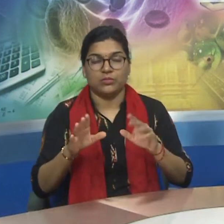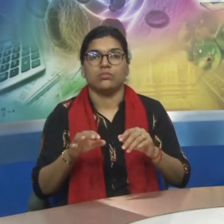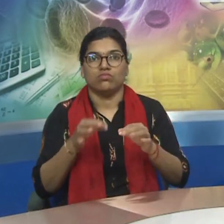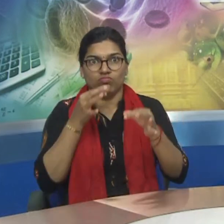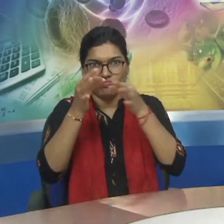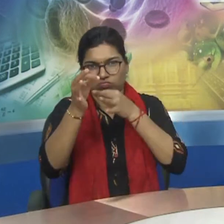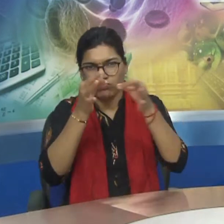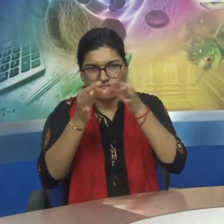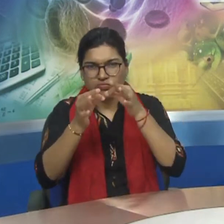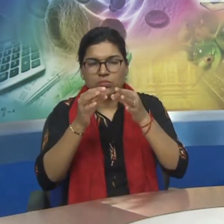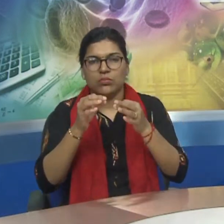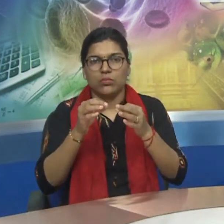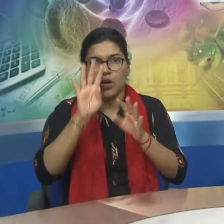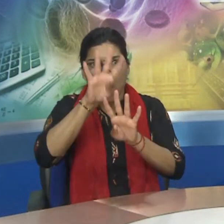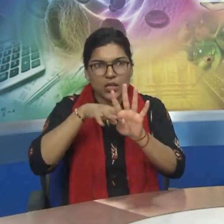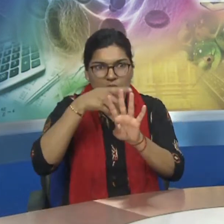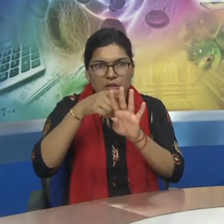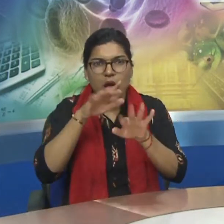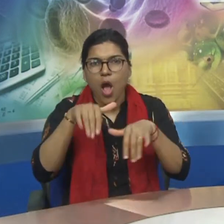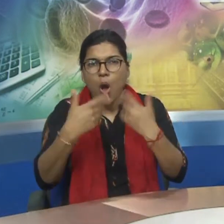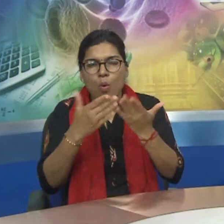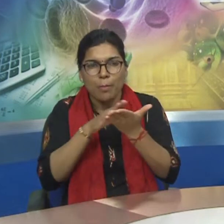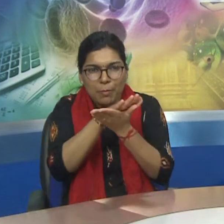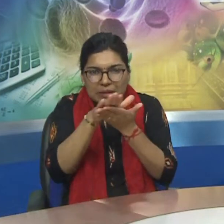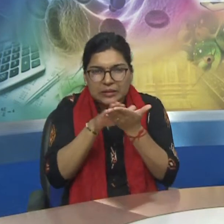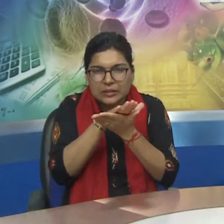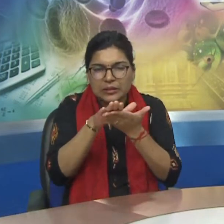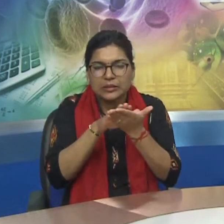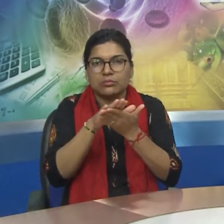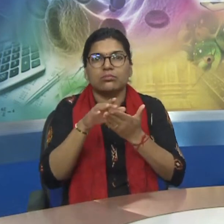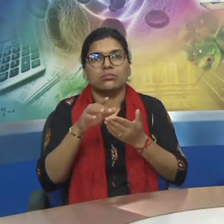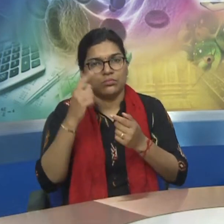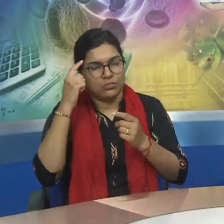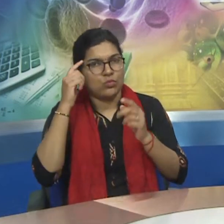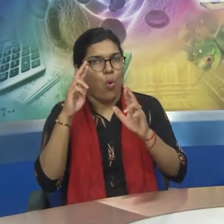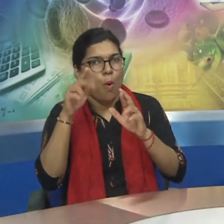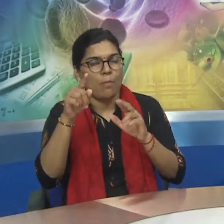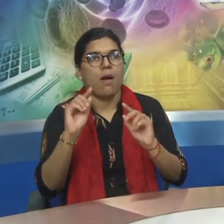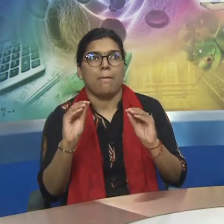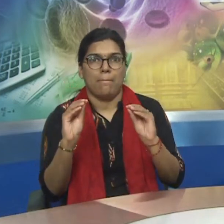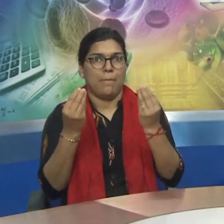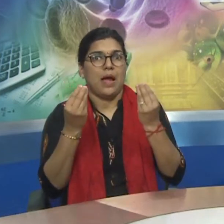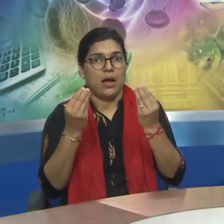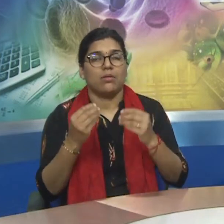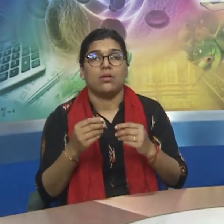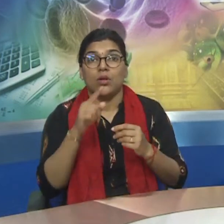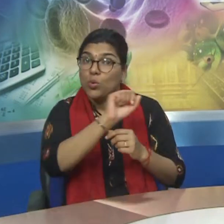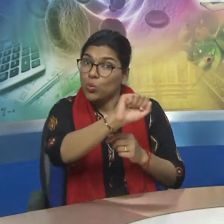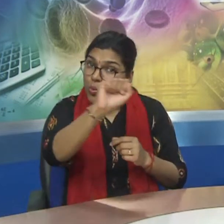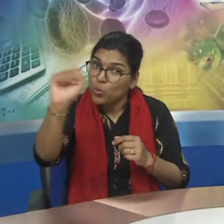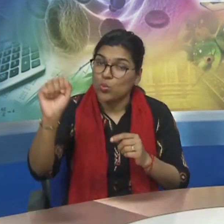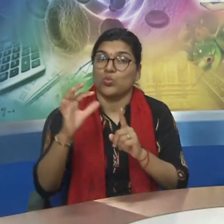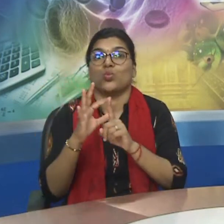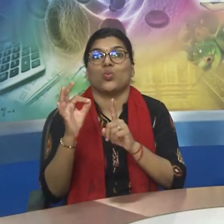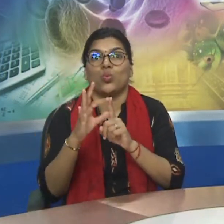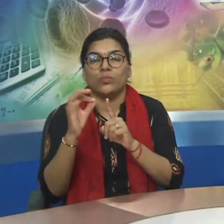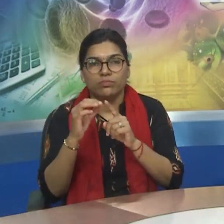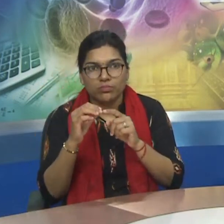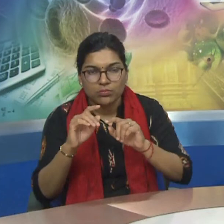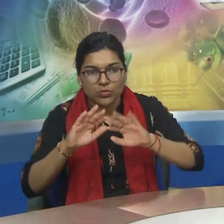So far we have understood the lesson, basics of spreadsheet. I hope you all understood it well. Now you